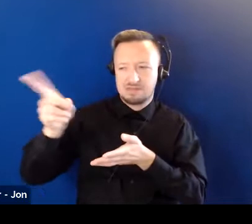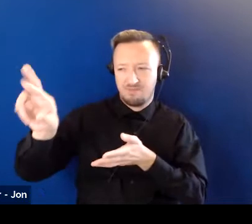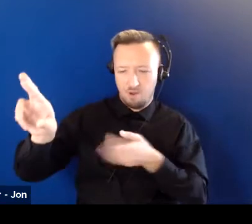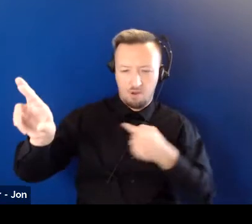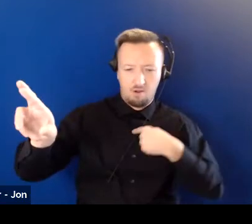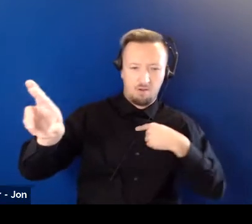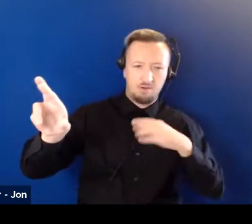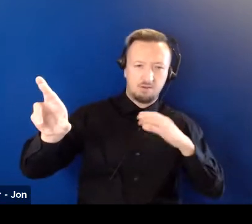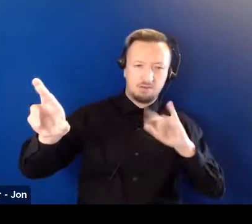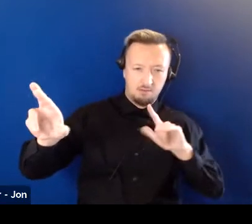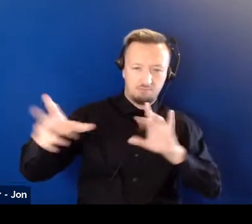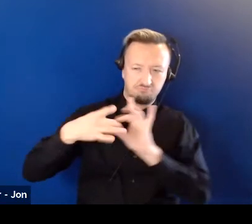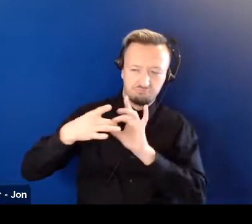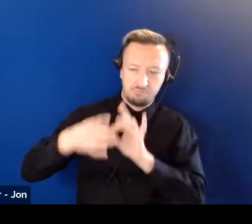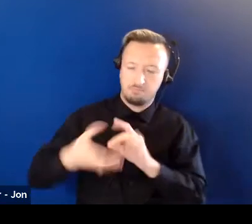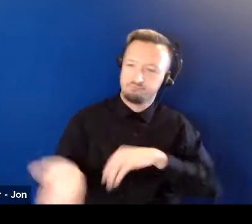Thanks, Joan. Ian?